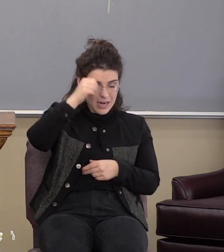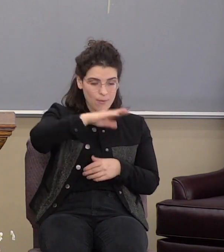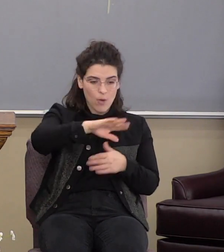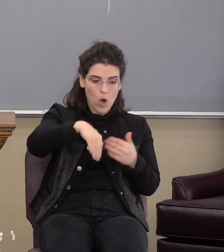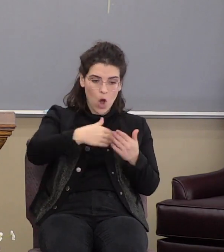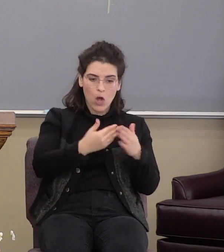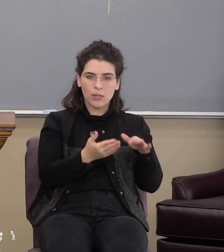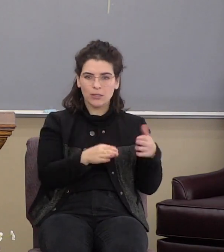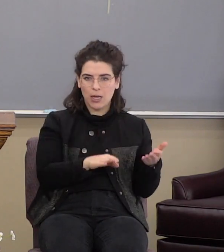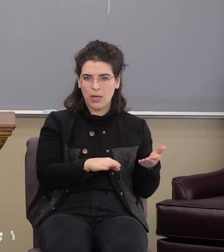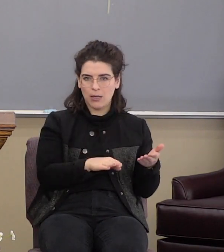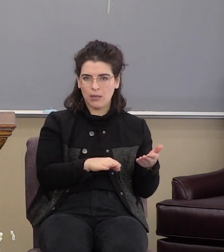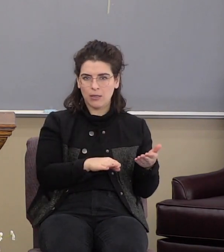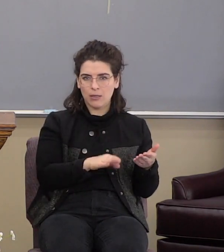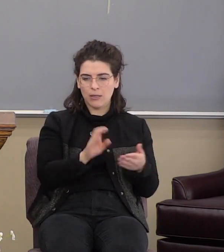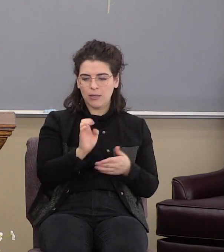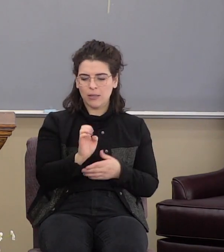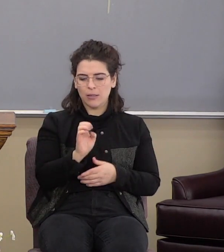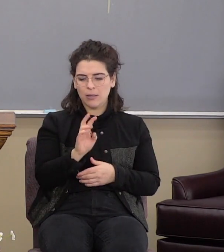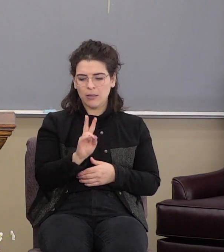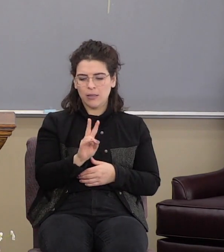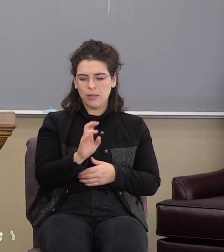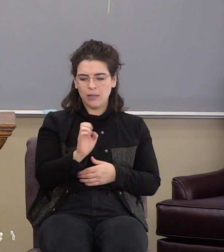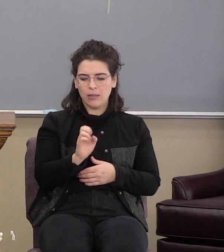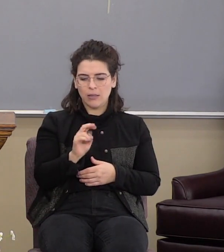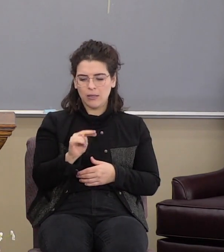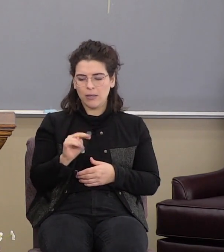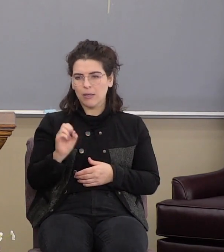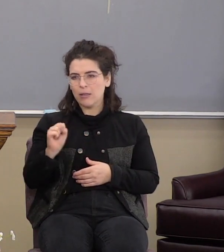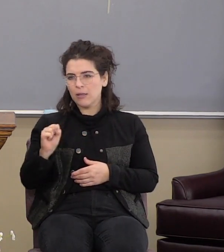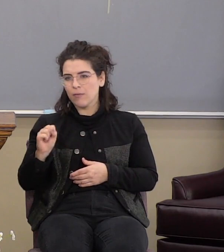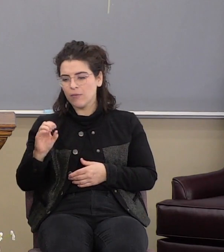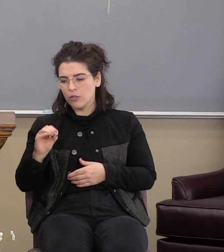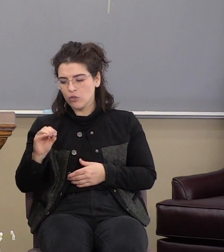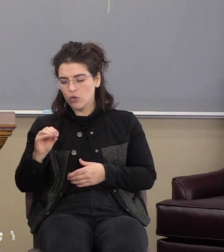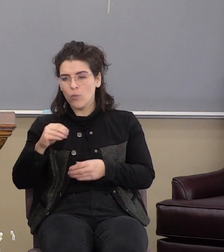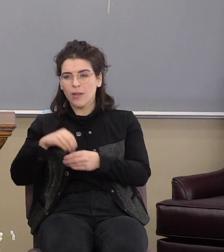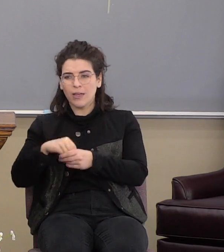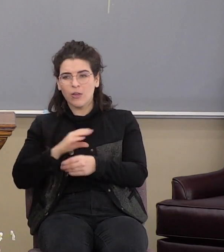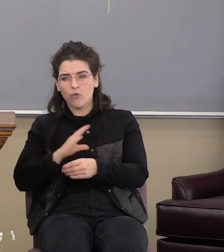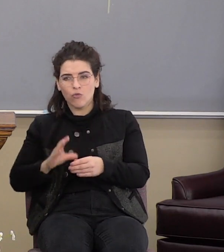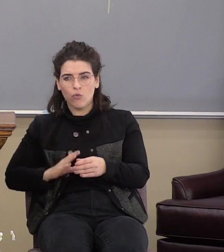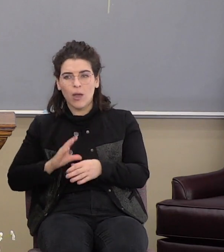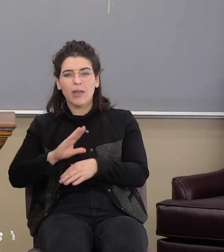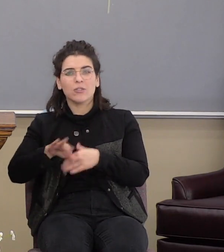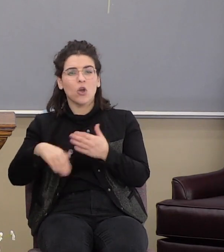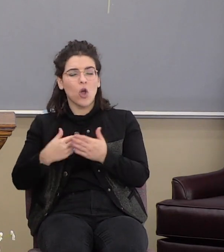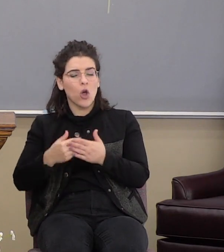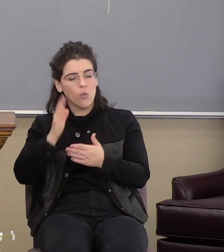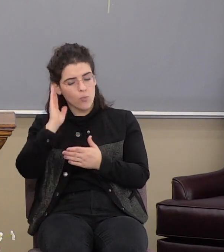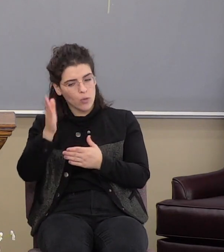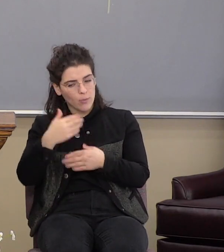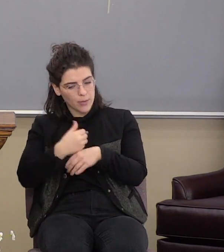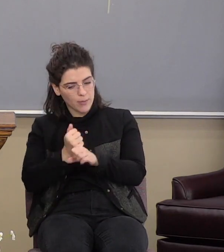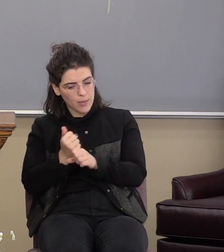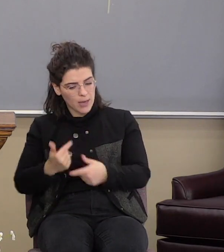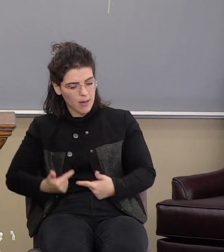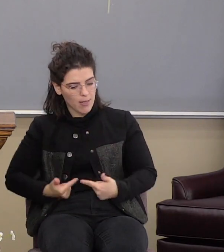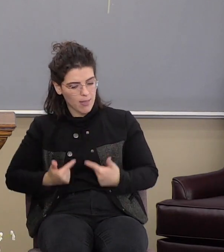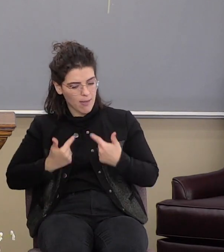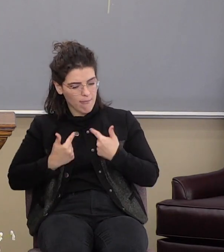all die, even so in Christ shall all be made